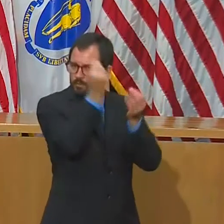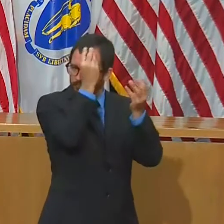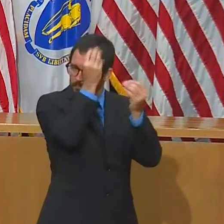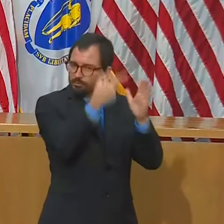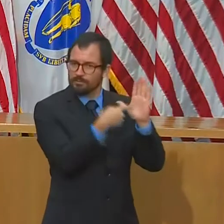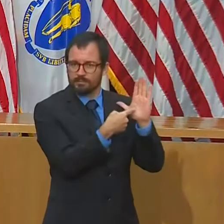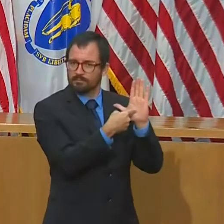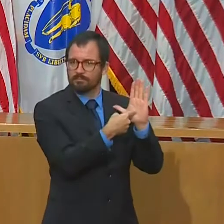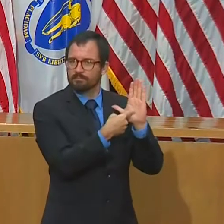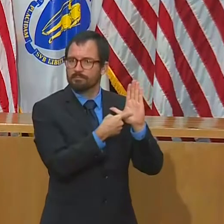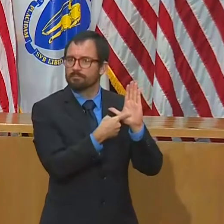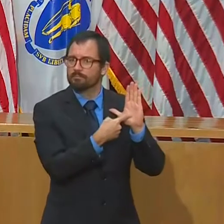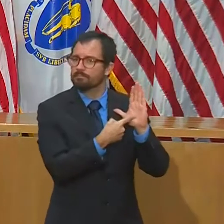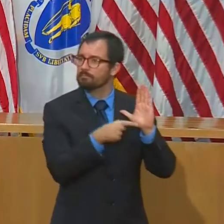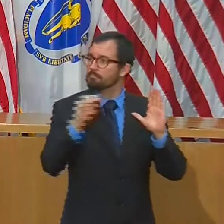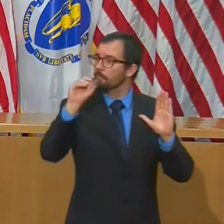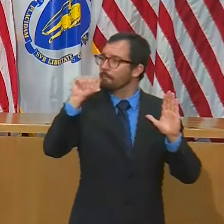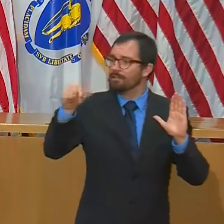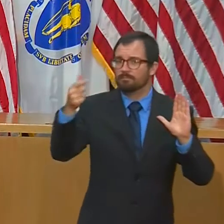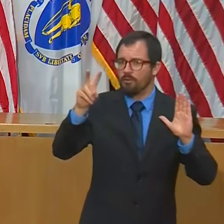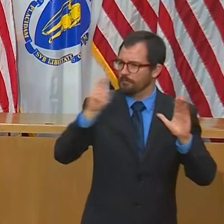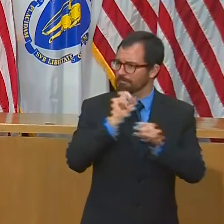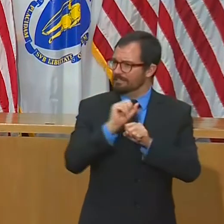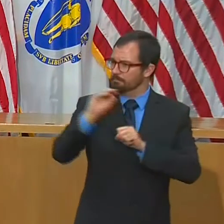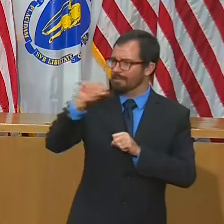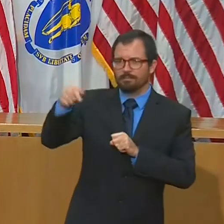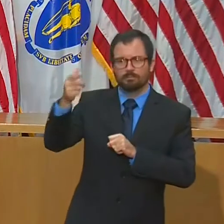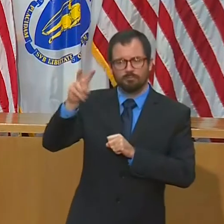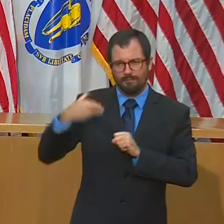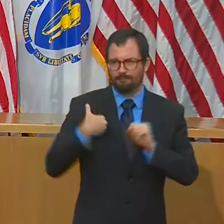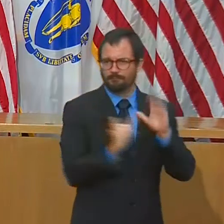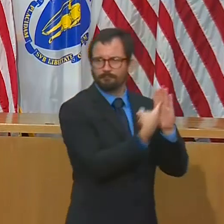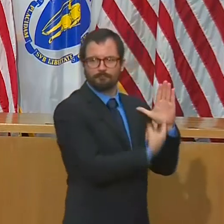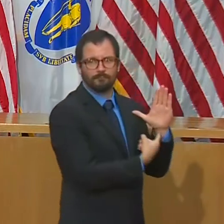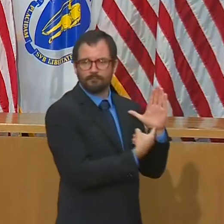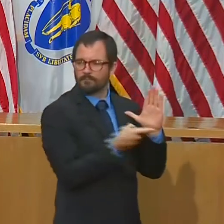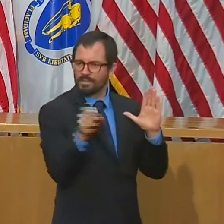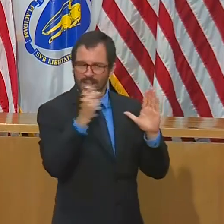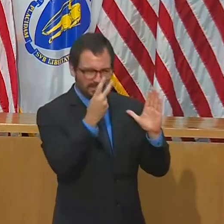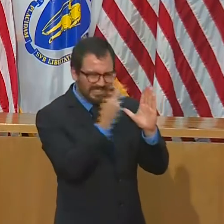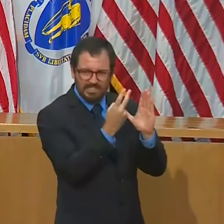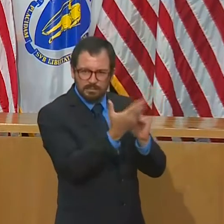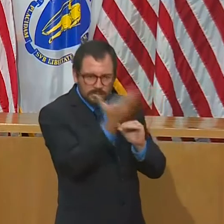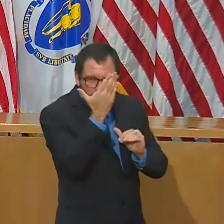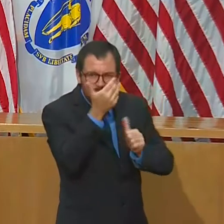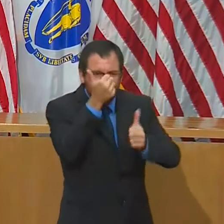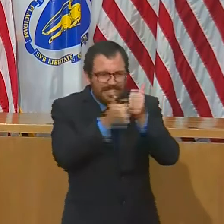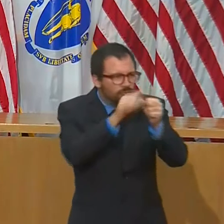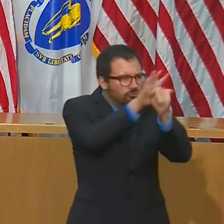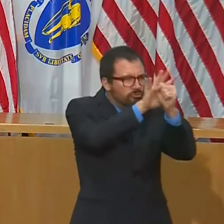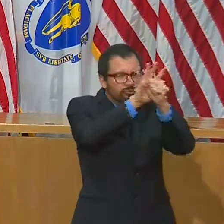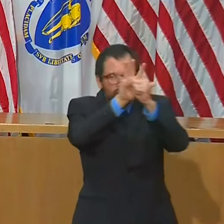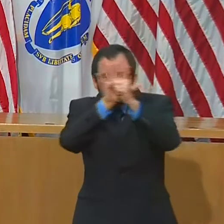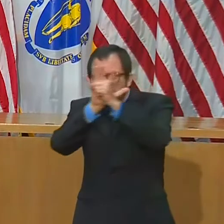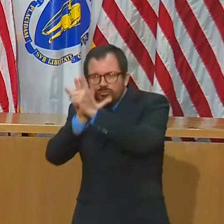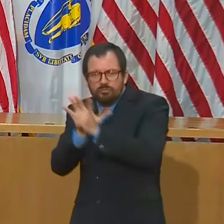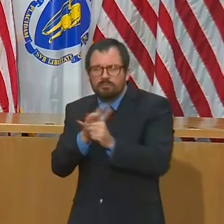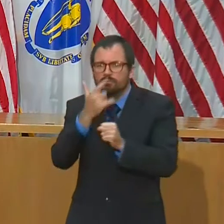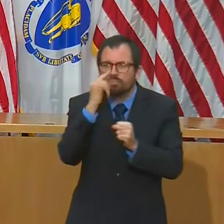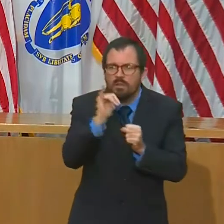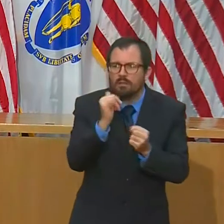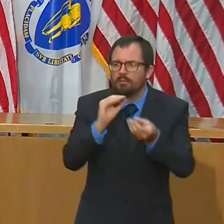mass.gov/COVIDmap. Cities and towns are shaded with the color corresponding to their risk level, and you can click on each community to see